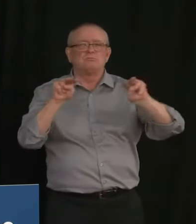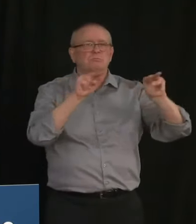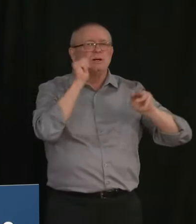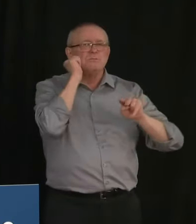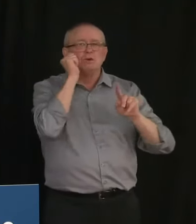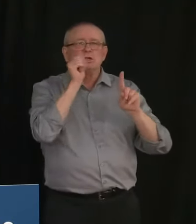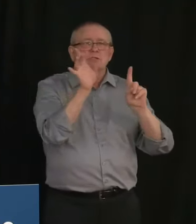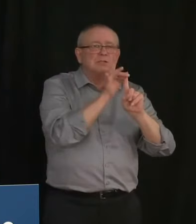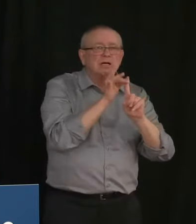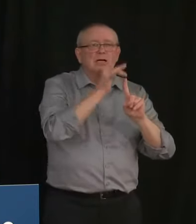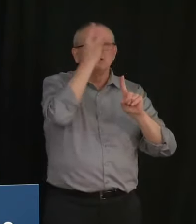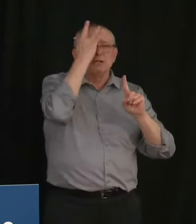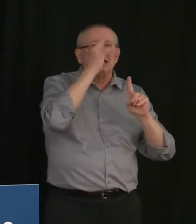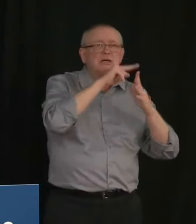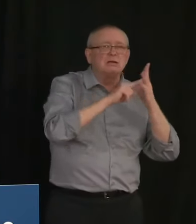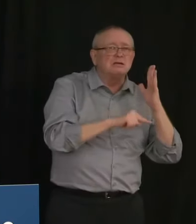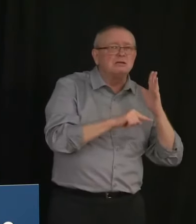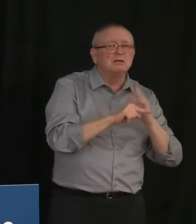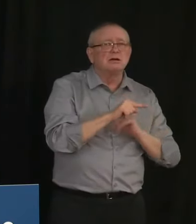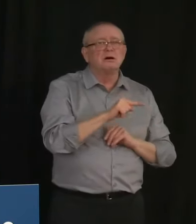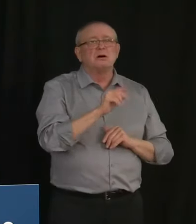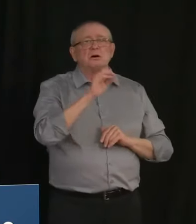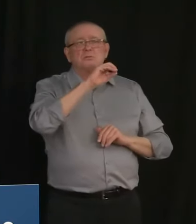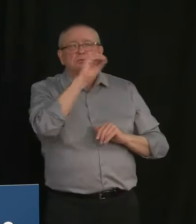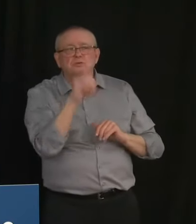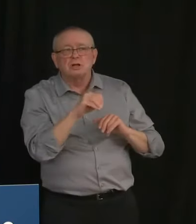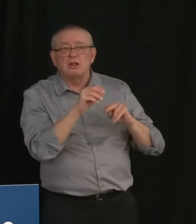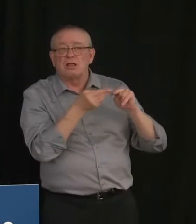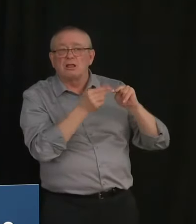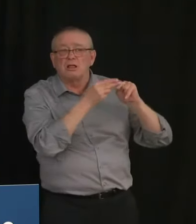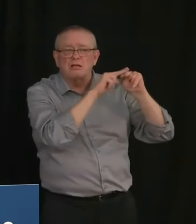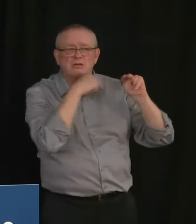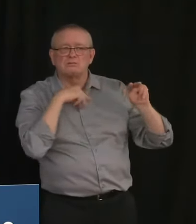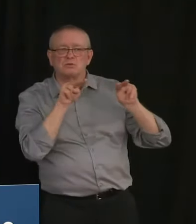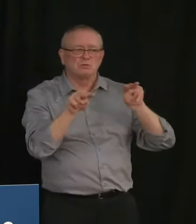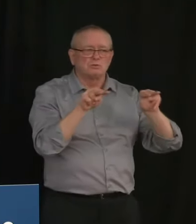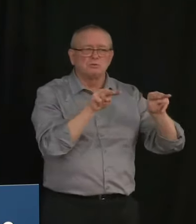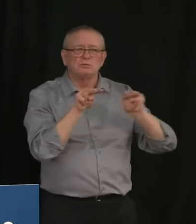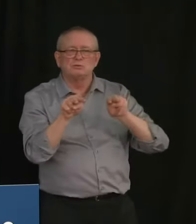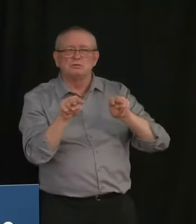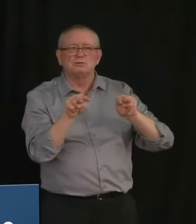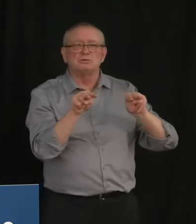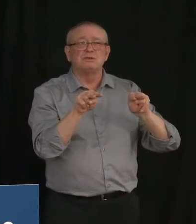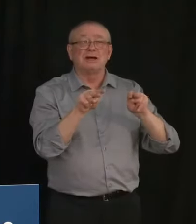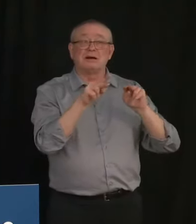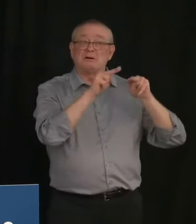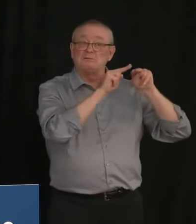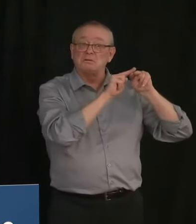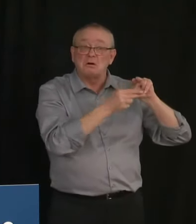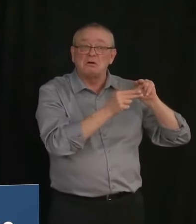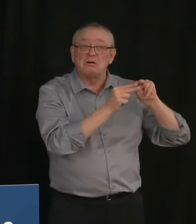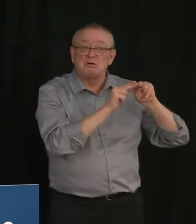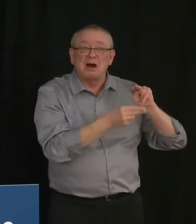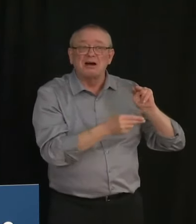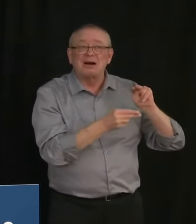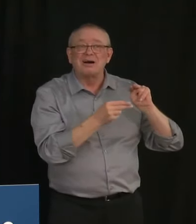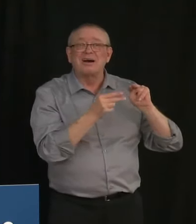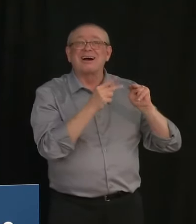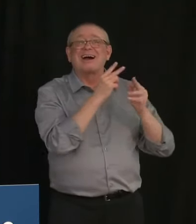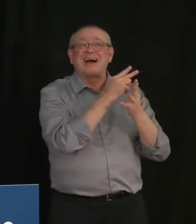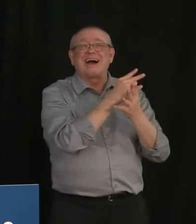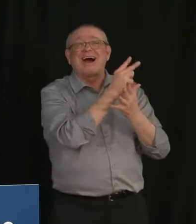numbers, and growth rate, we will be able to see if the tide is turning and if we need to pause moving to the next step.